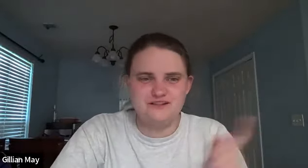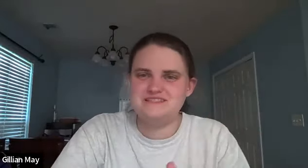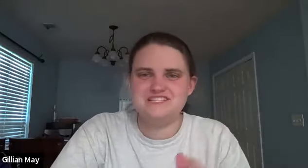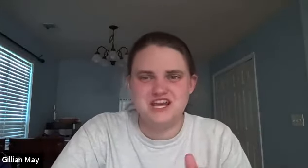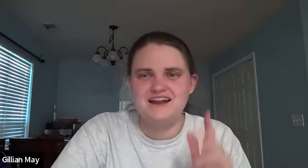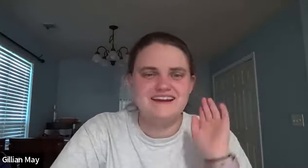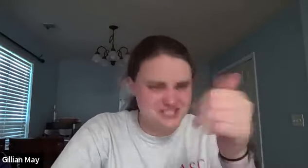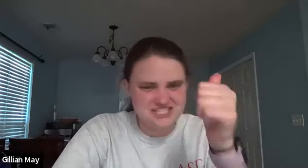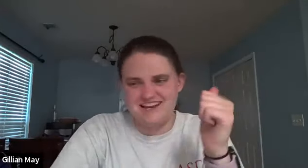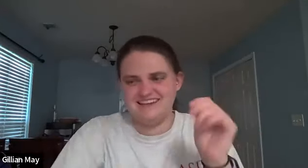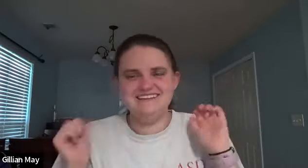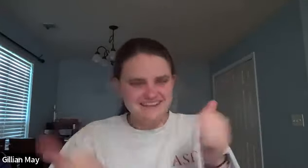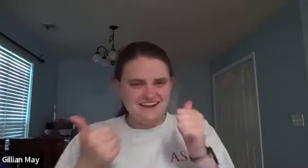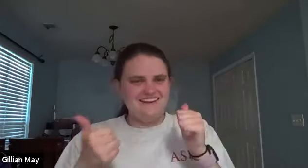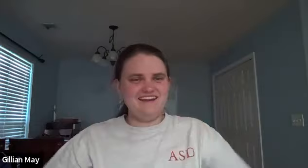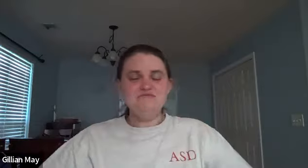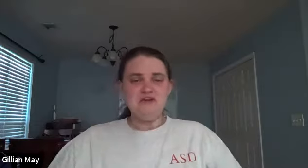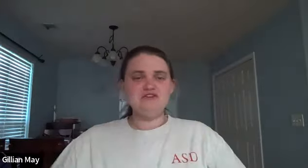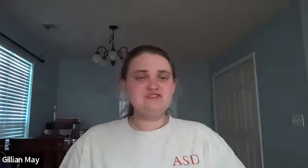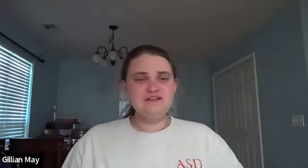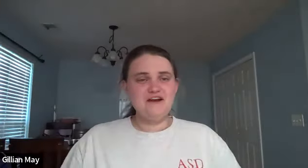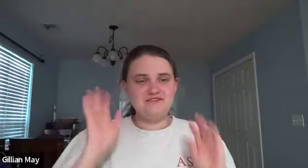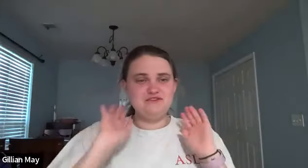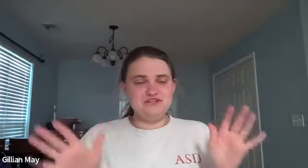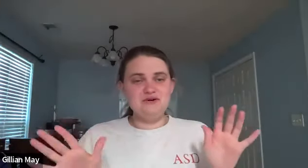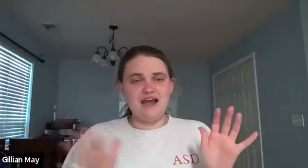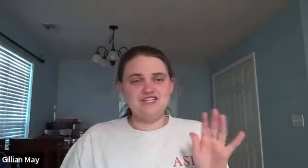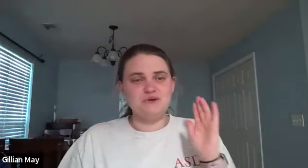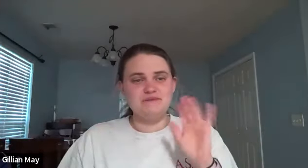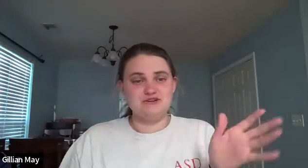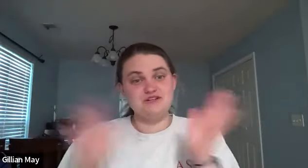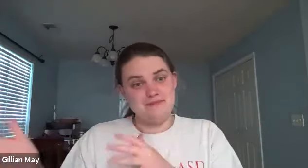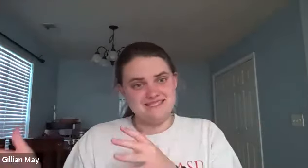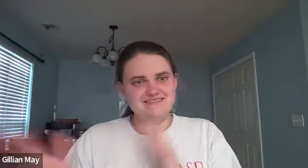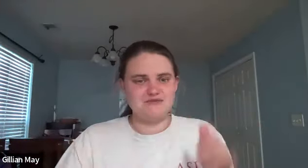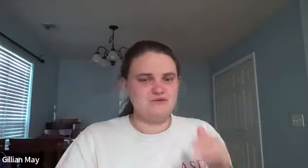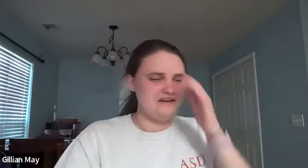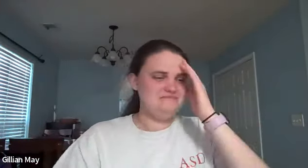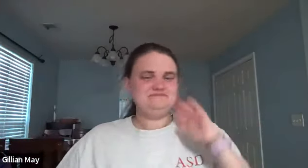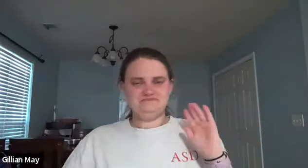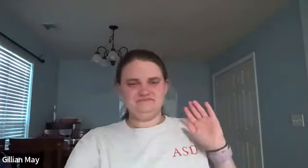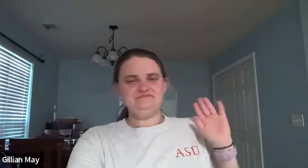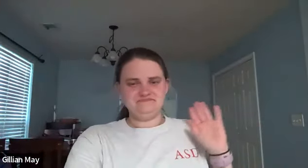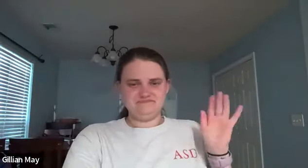close this chat. All right, just checking. All right. You're totally fine if you do. I just want to make sure I don't miss it. That was why.